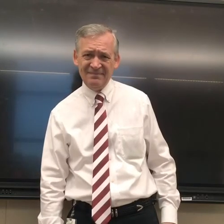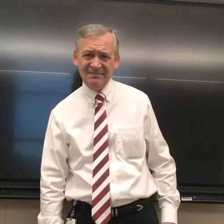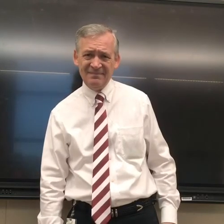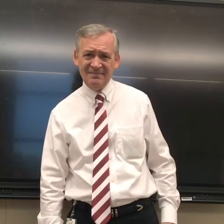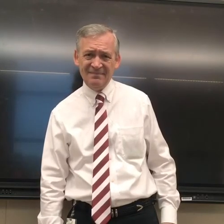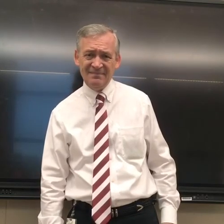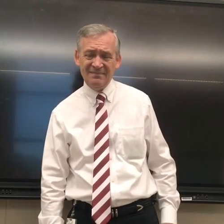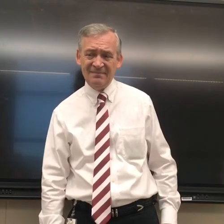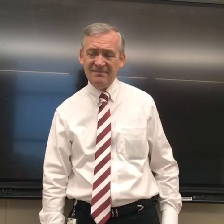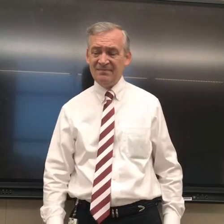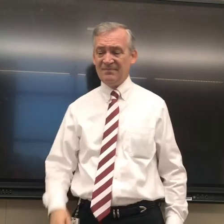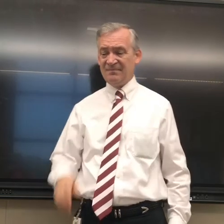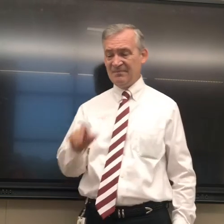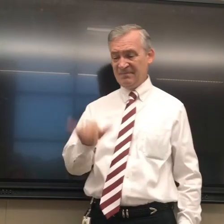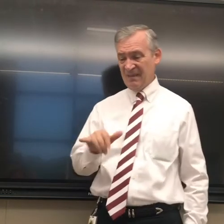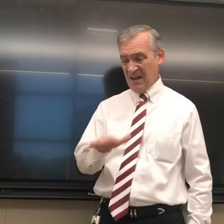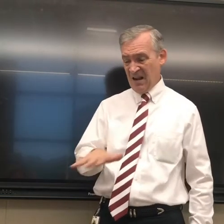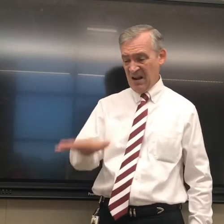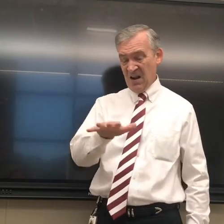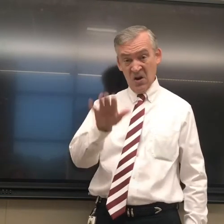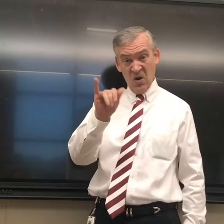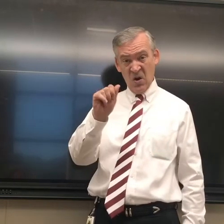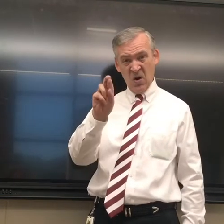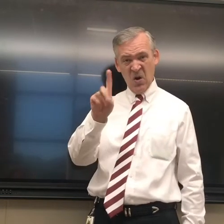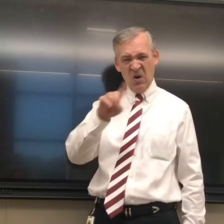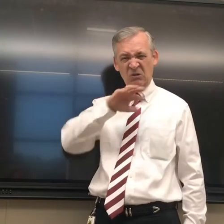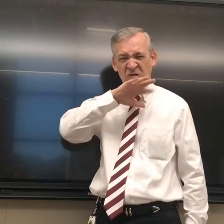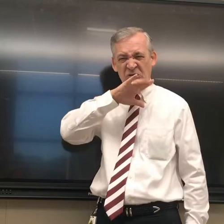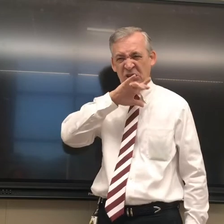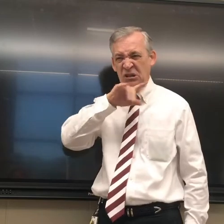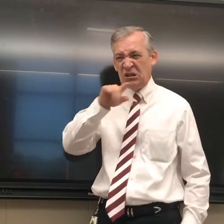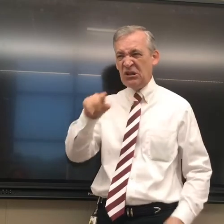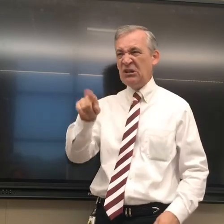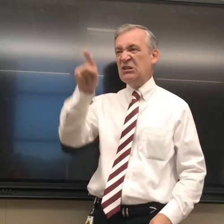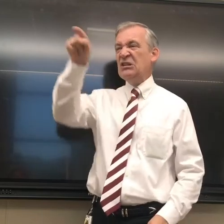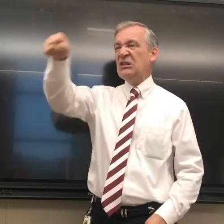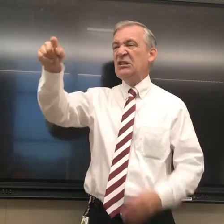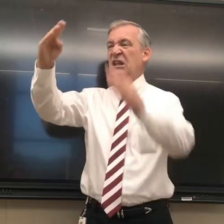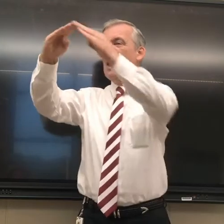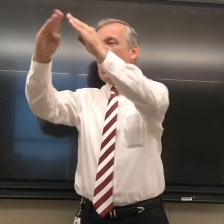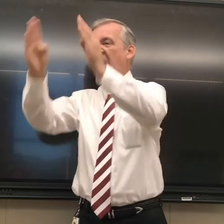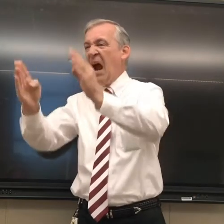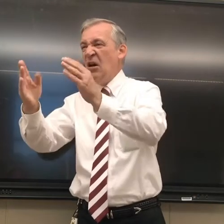Beyond the dusty brown yard in front of the sorry gray house